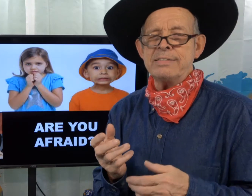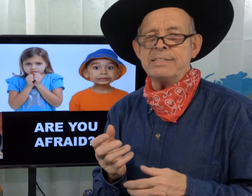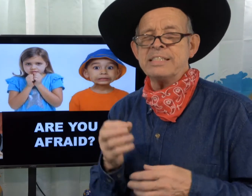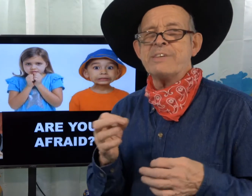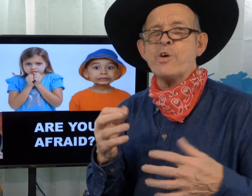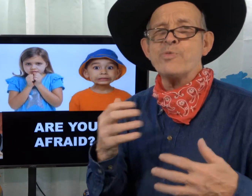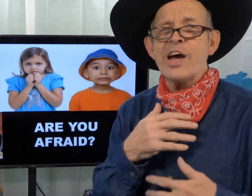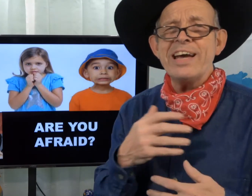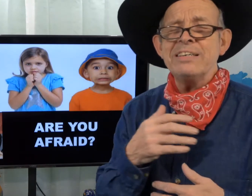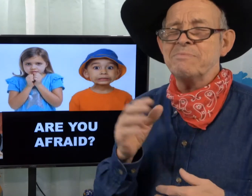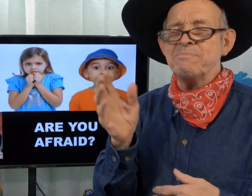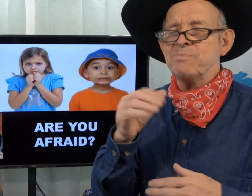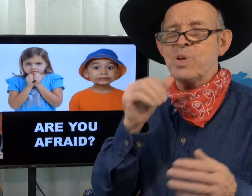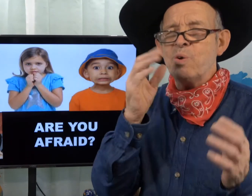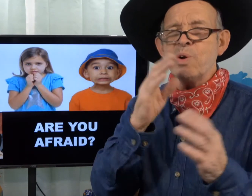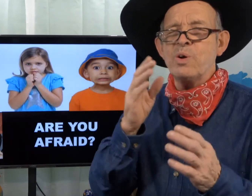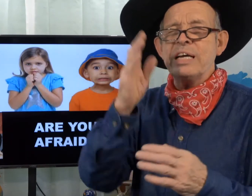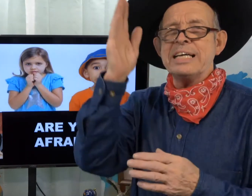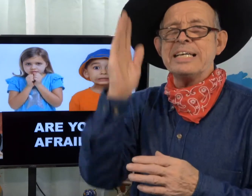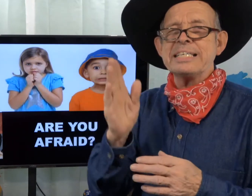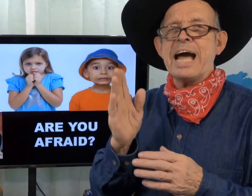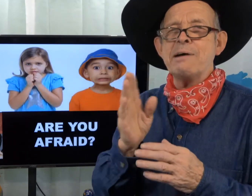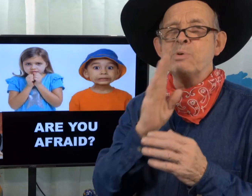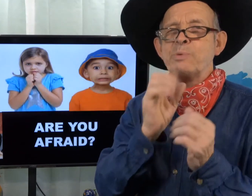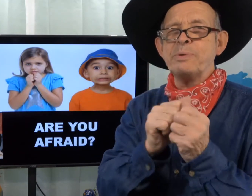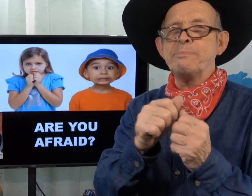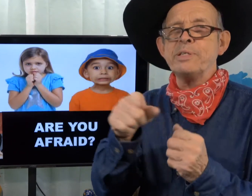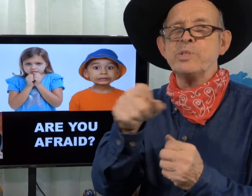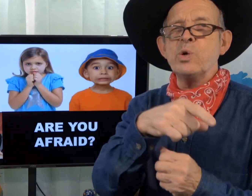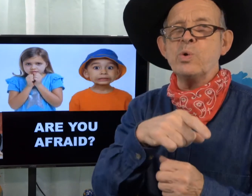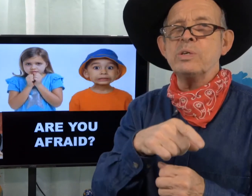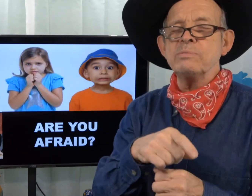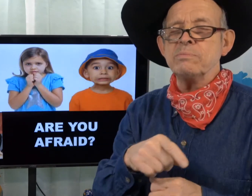right? If you're afraid, God will protect you.